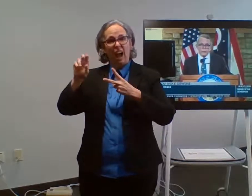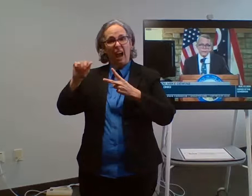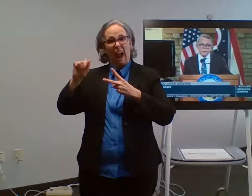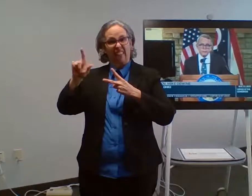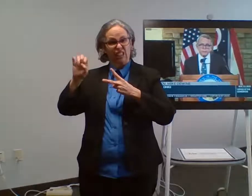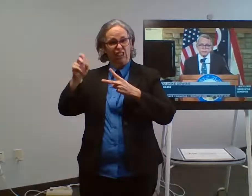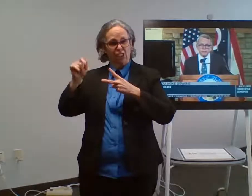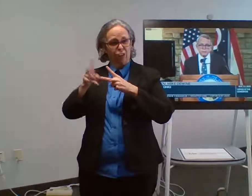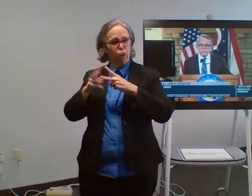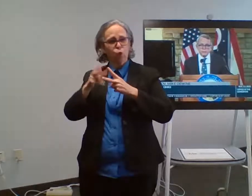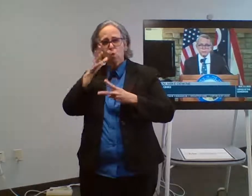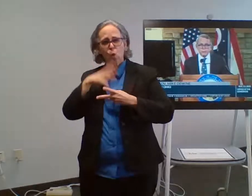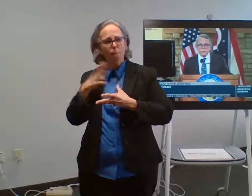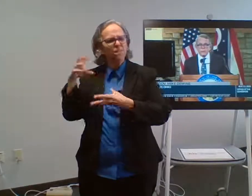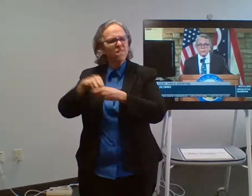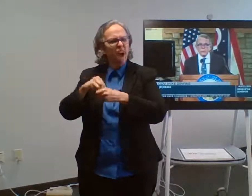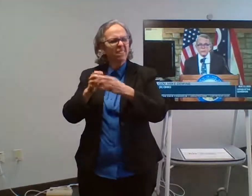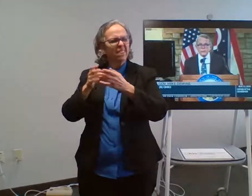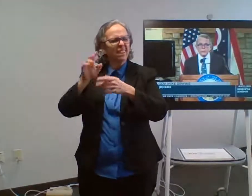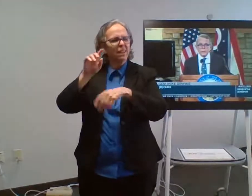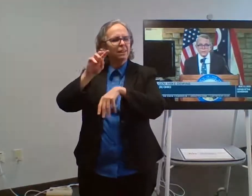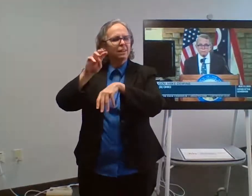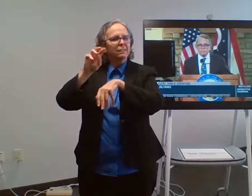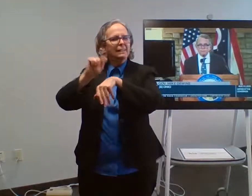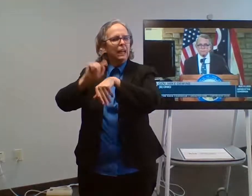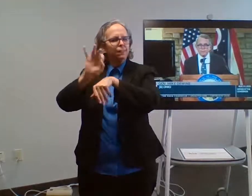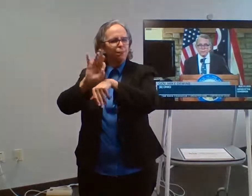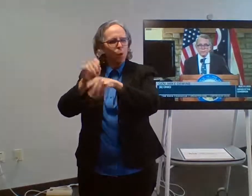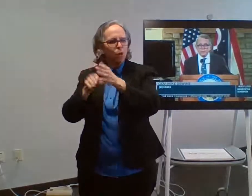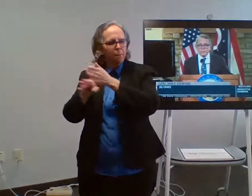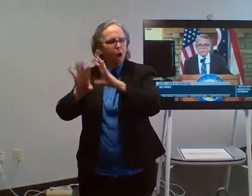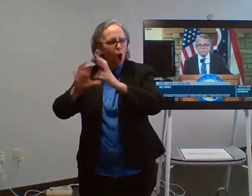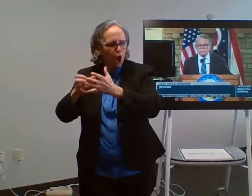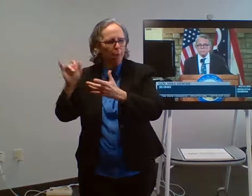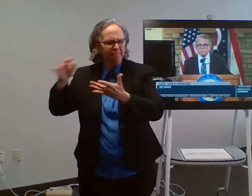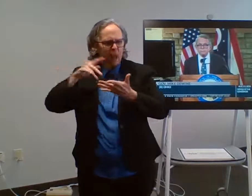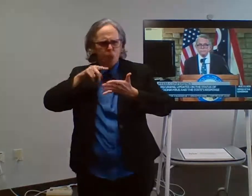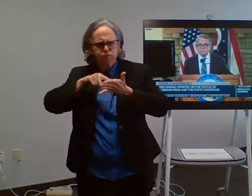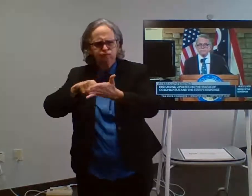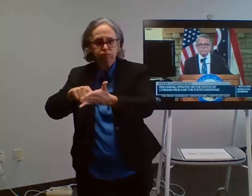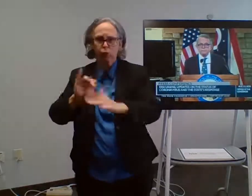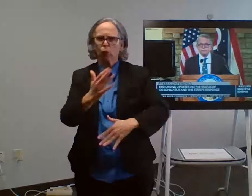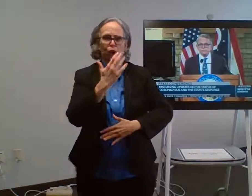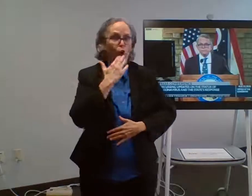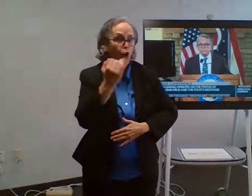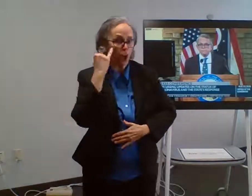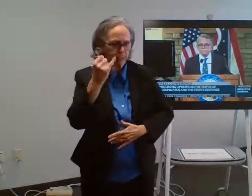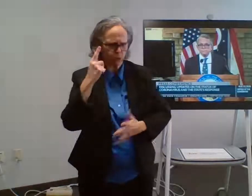starting up, and that can be the first thing to look at. I think it's a good idea.